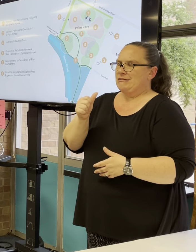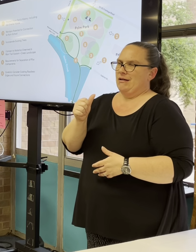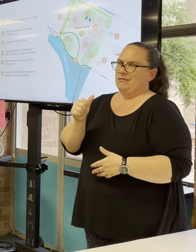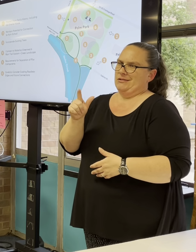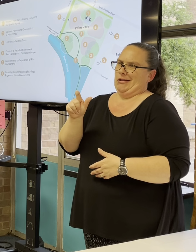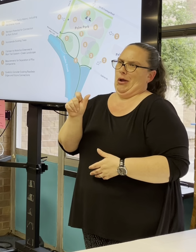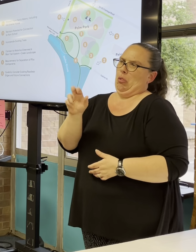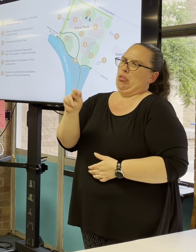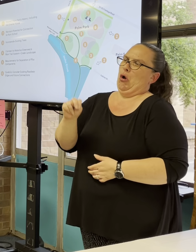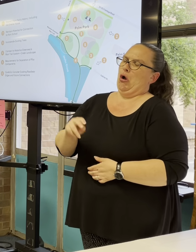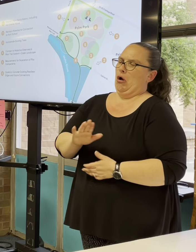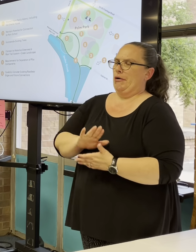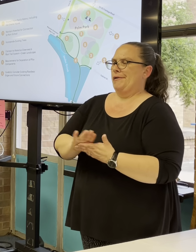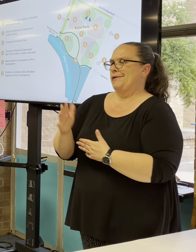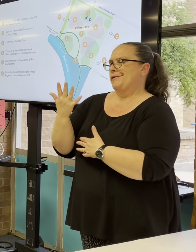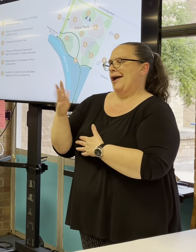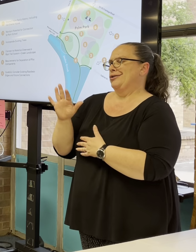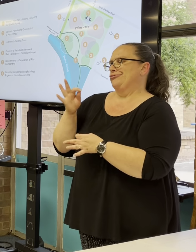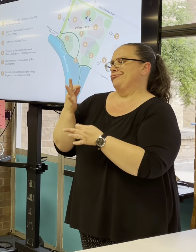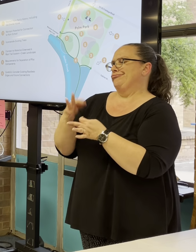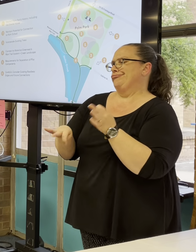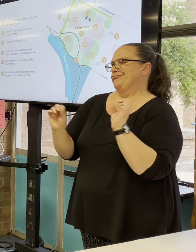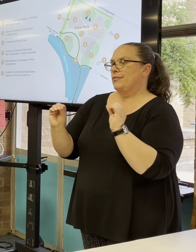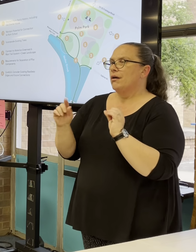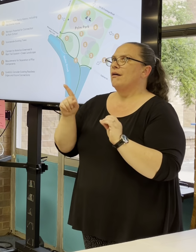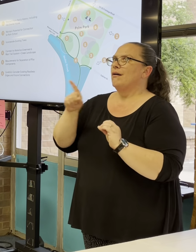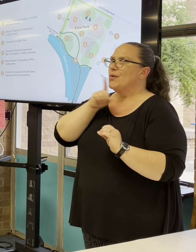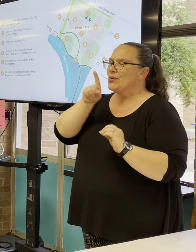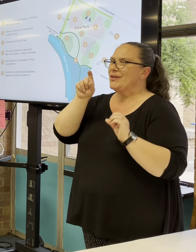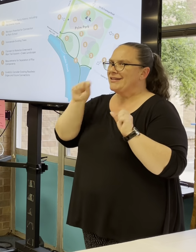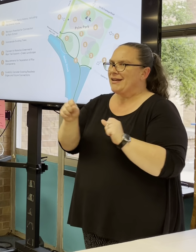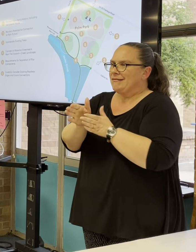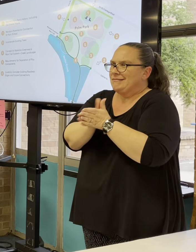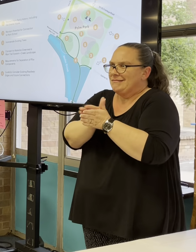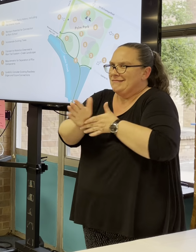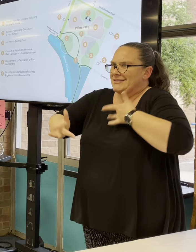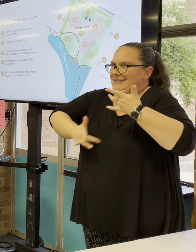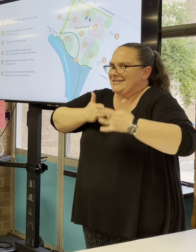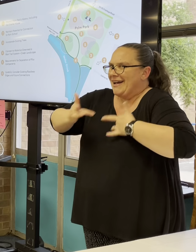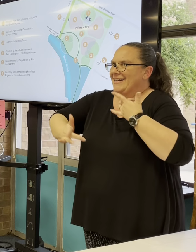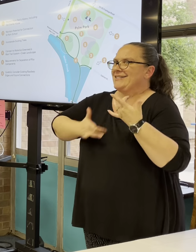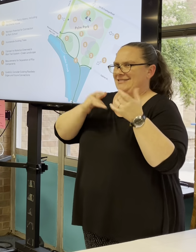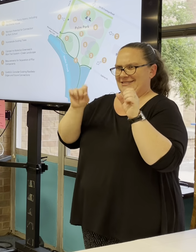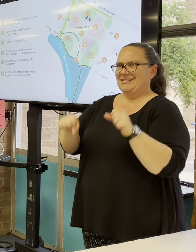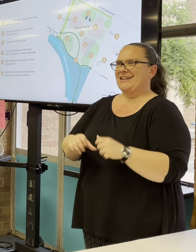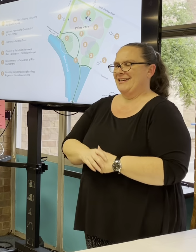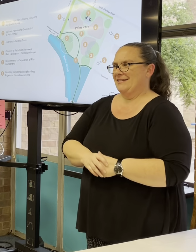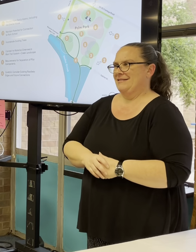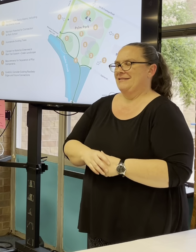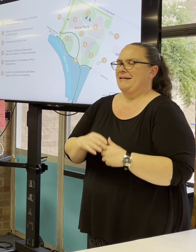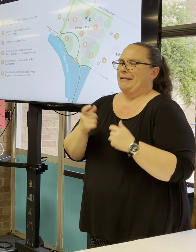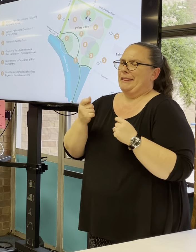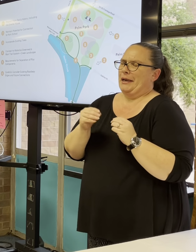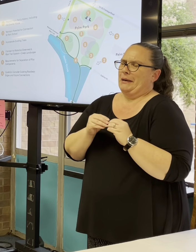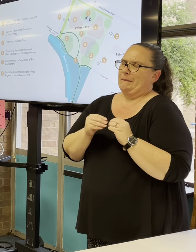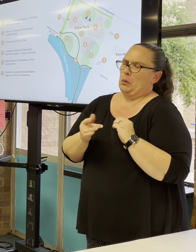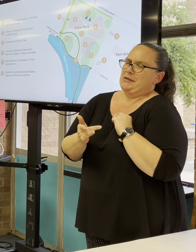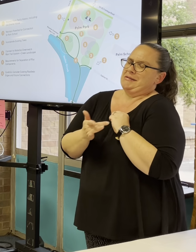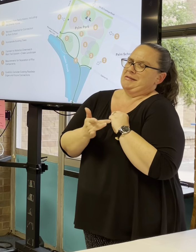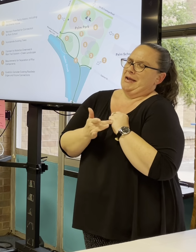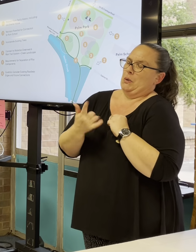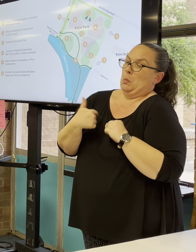few nice trees. It can be something that's really exciting. And I know this is getting a little more technical, but